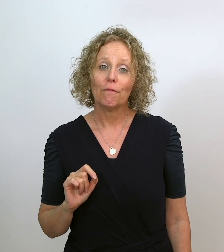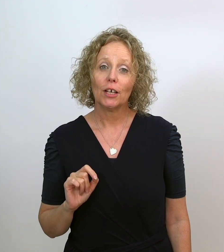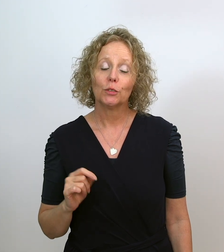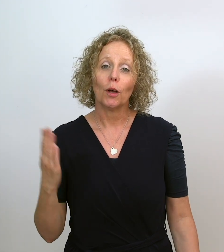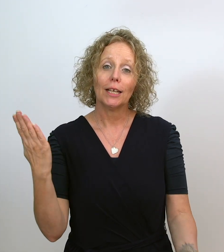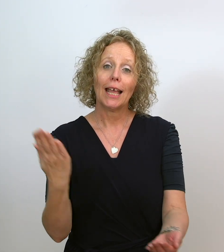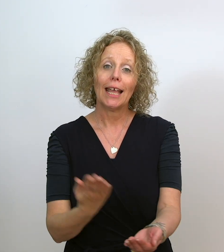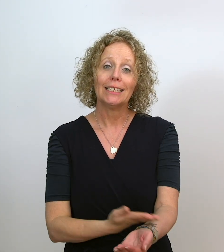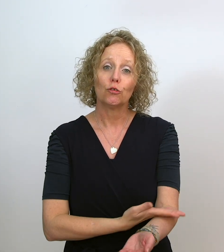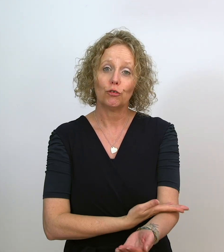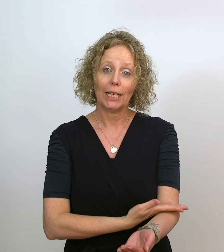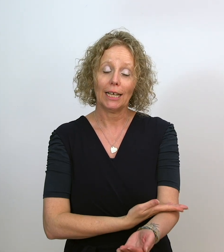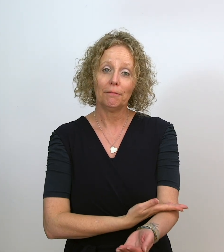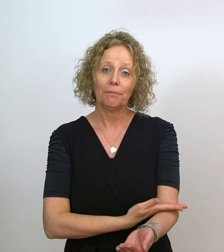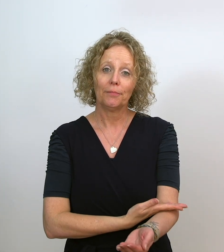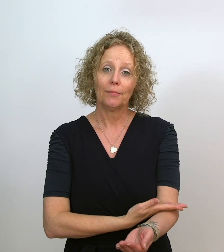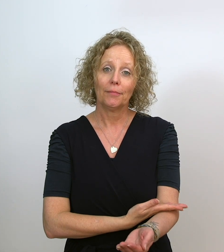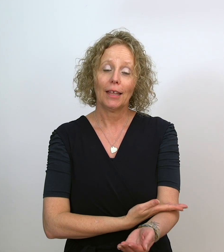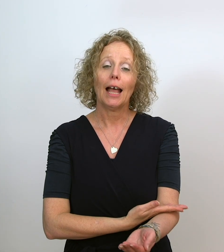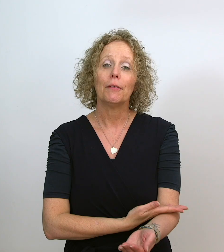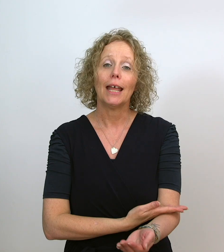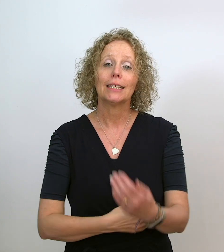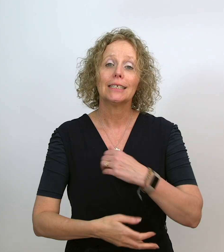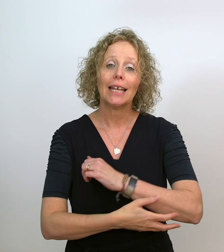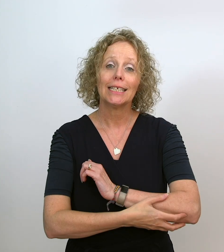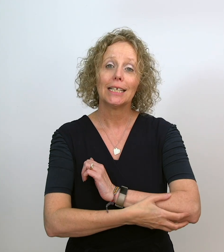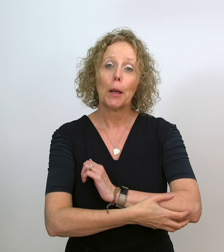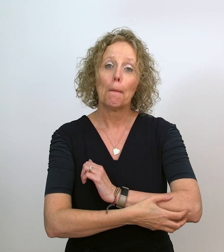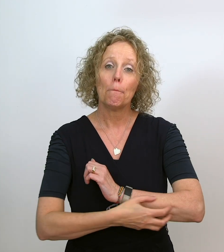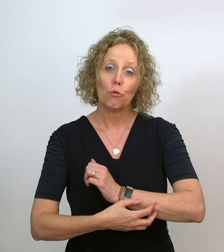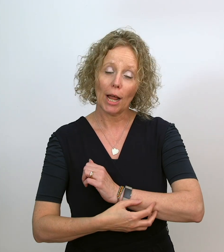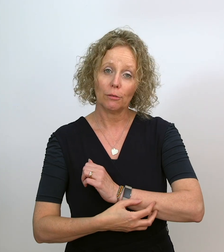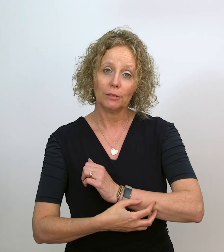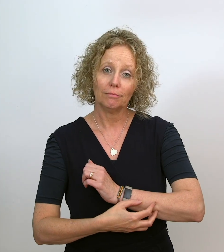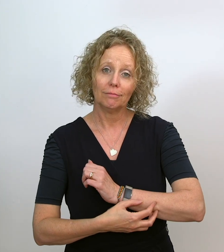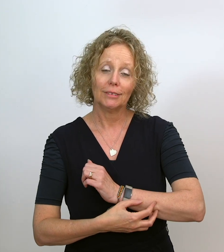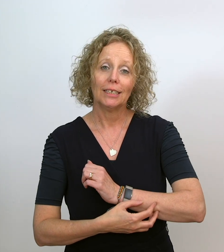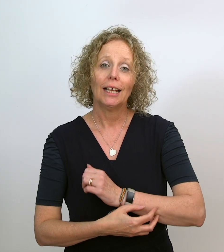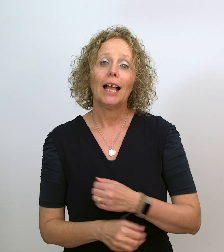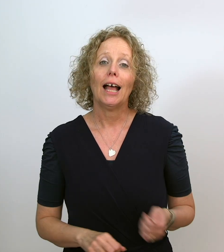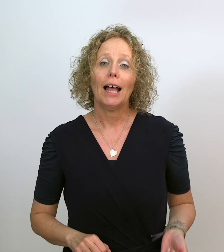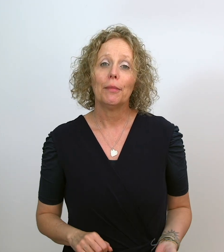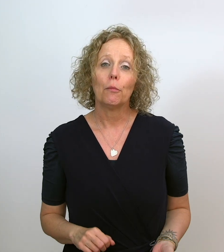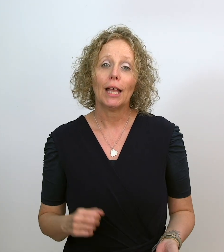first one is green and the next is brown. And then we